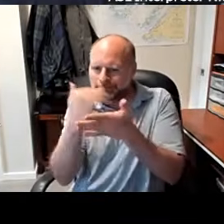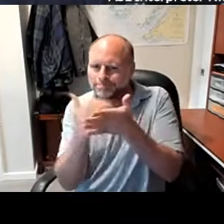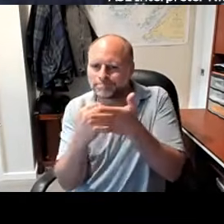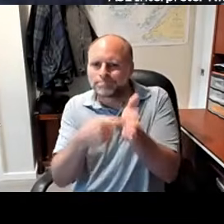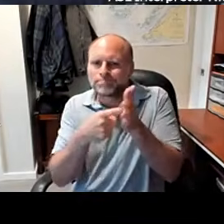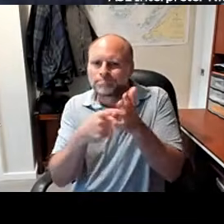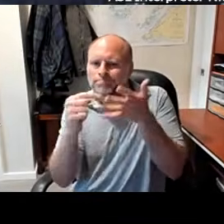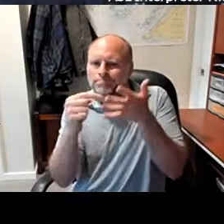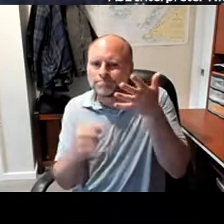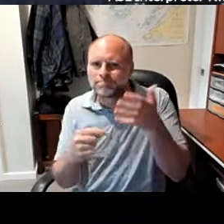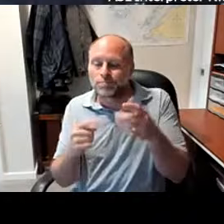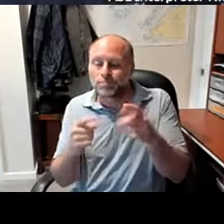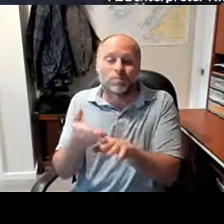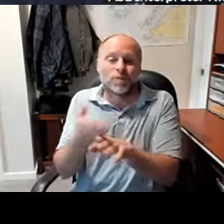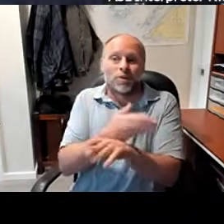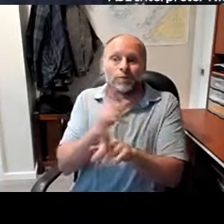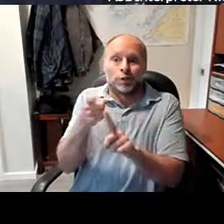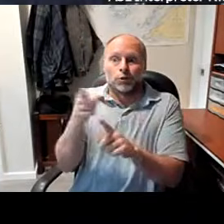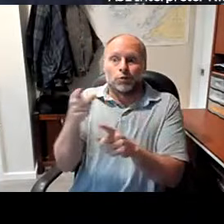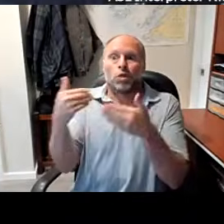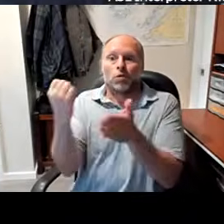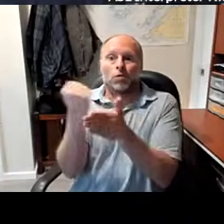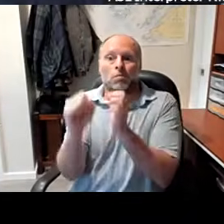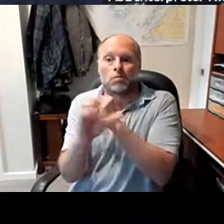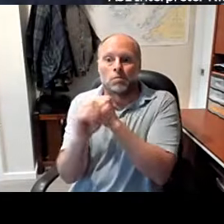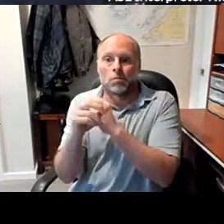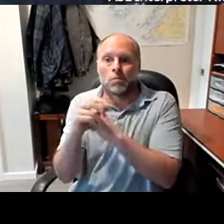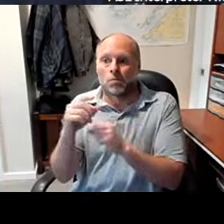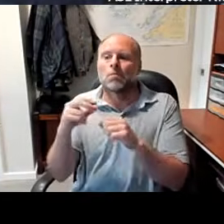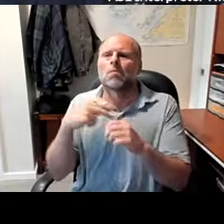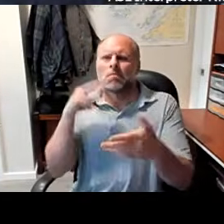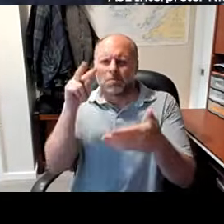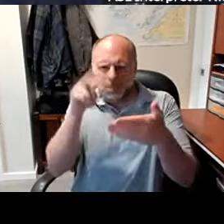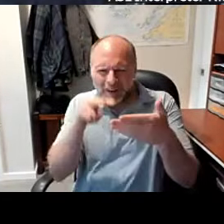lot to the educators in the school system.